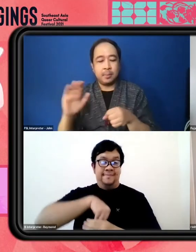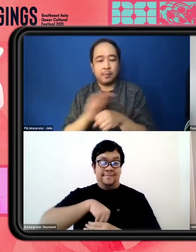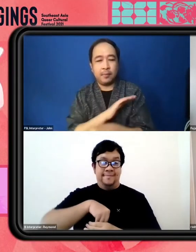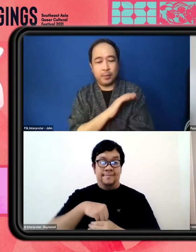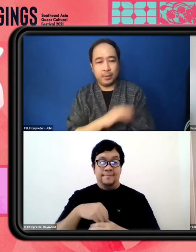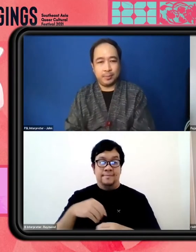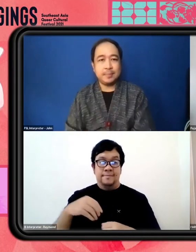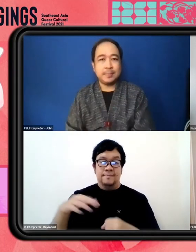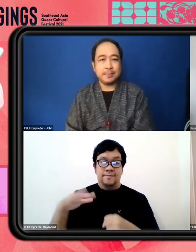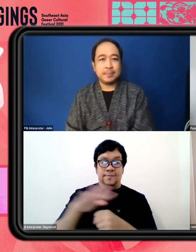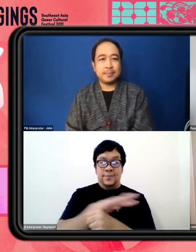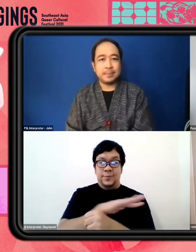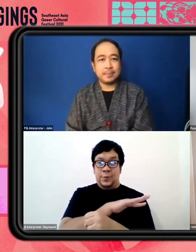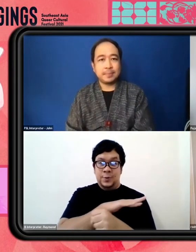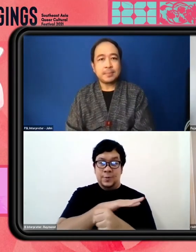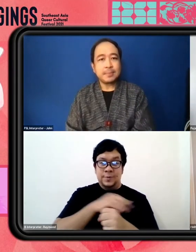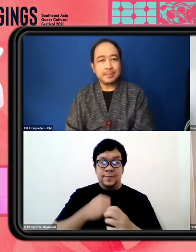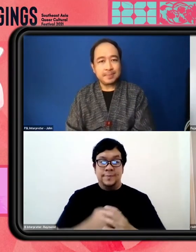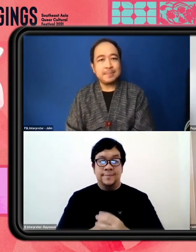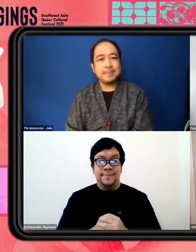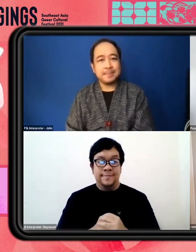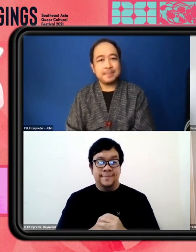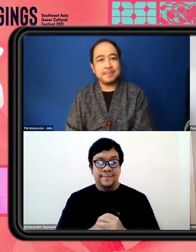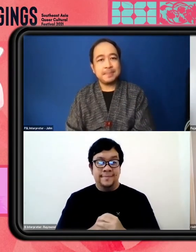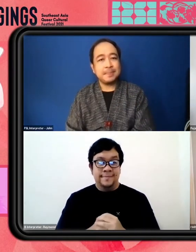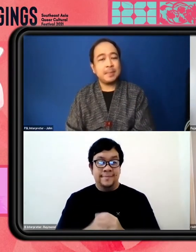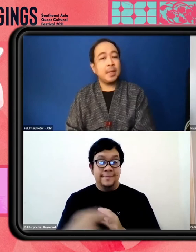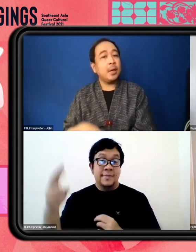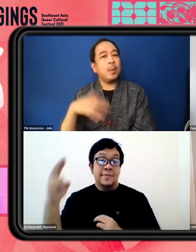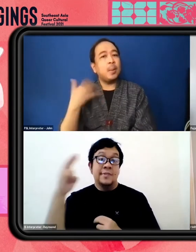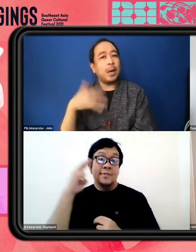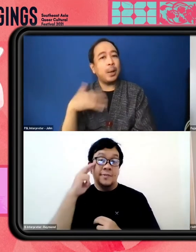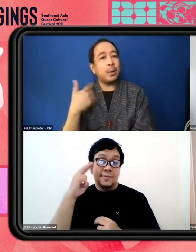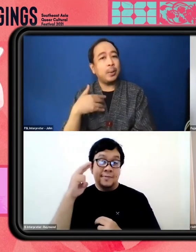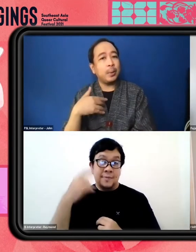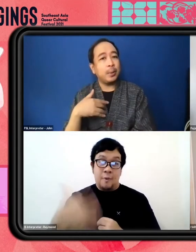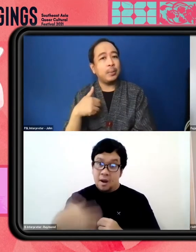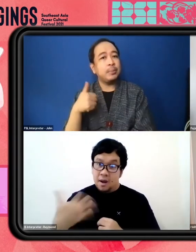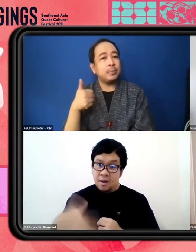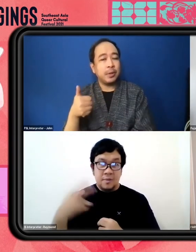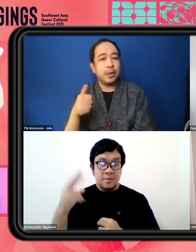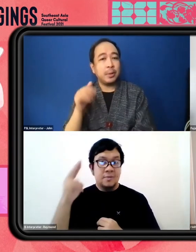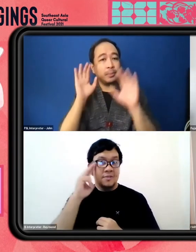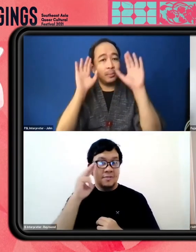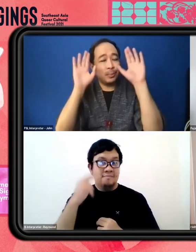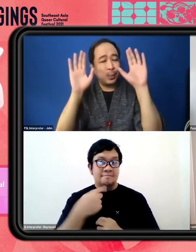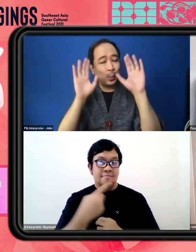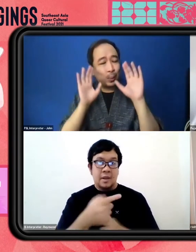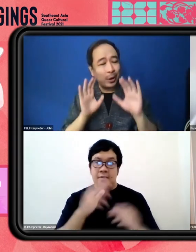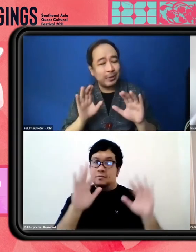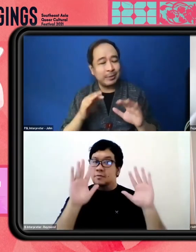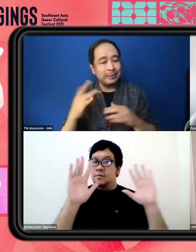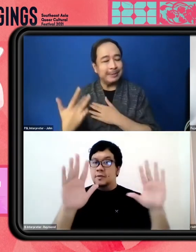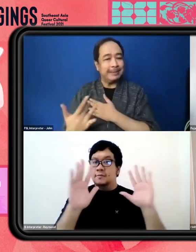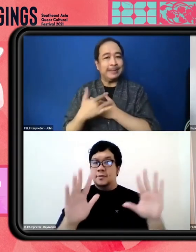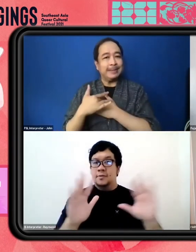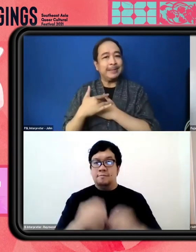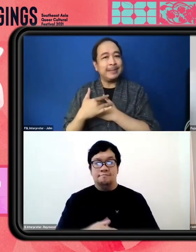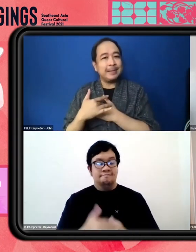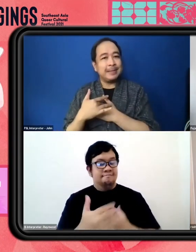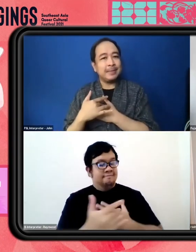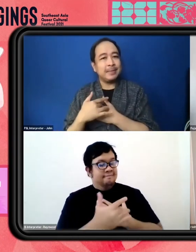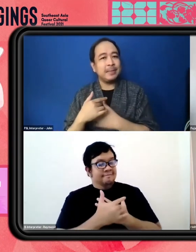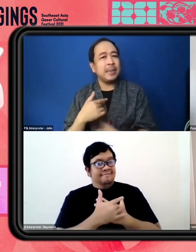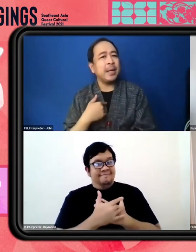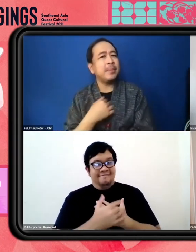Wow, that was very moving. So thank you, Fajar. And we're curious, like,